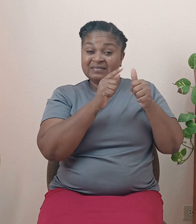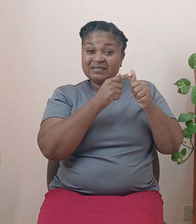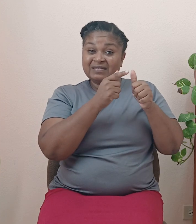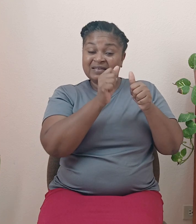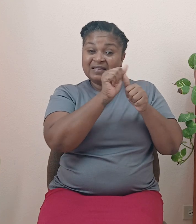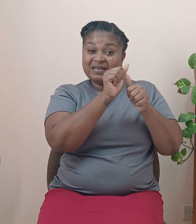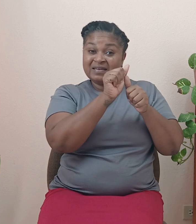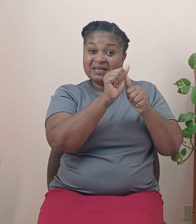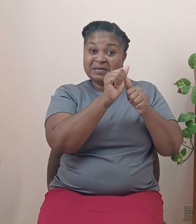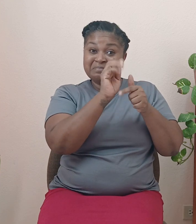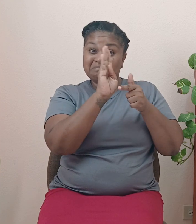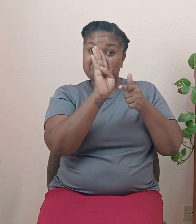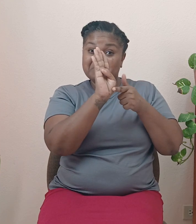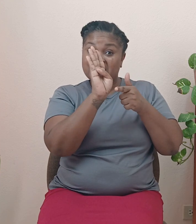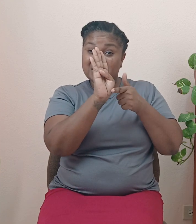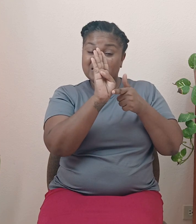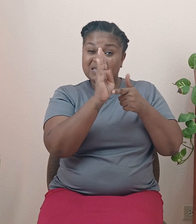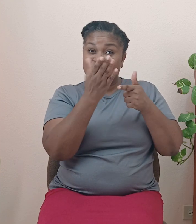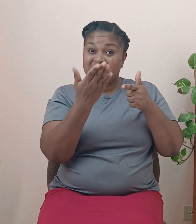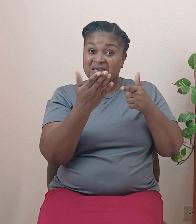B. Elimelech?